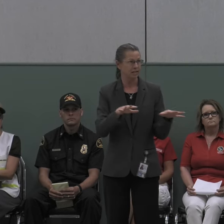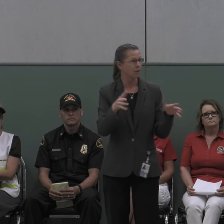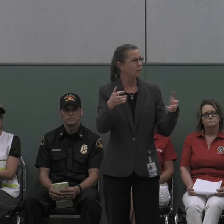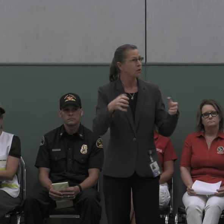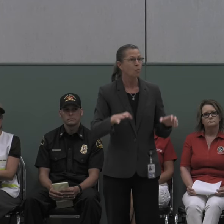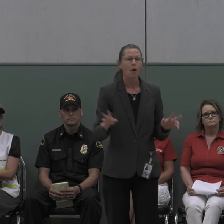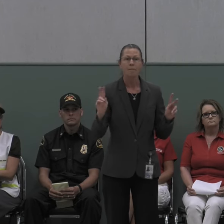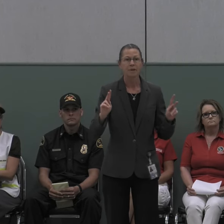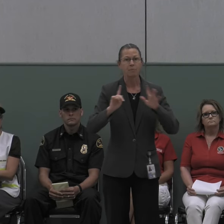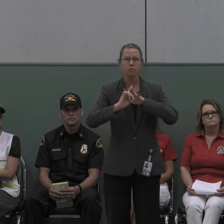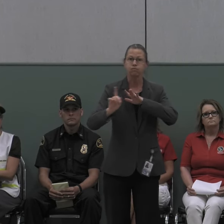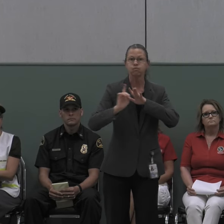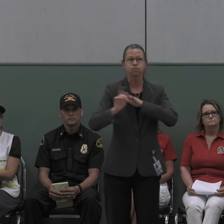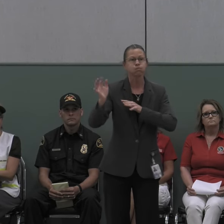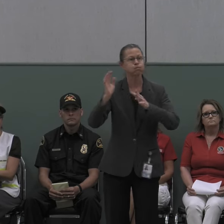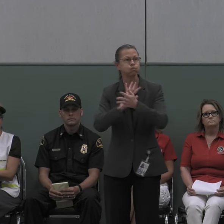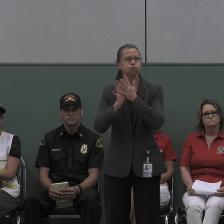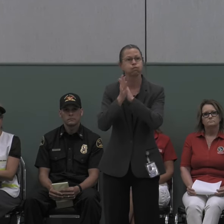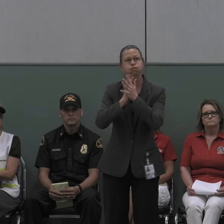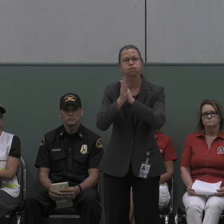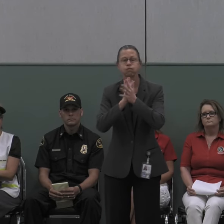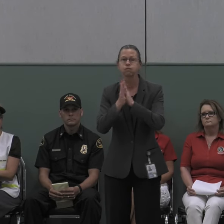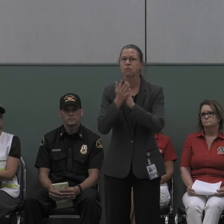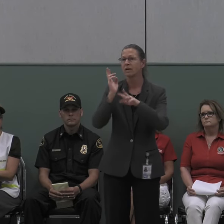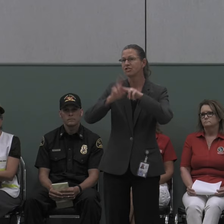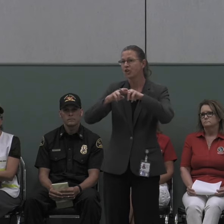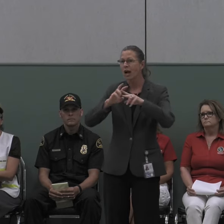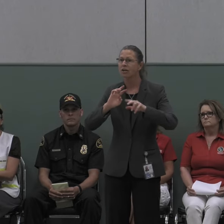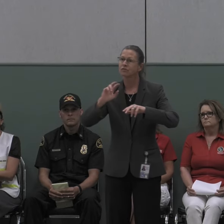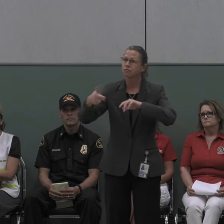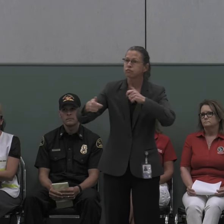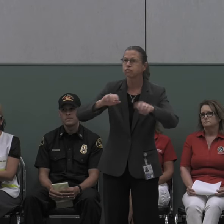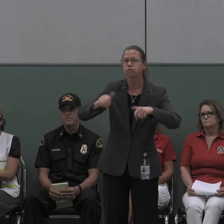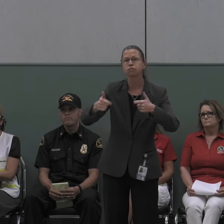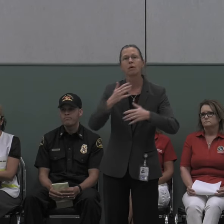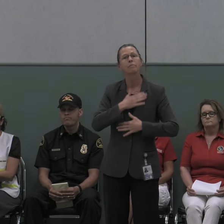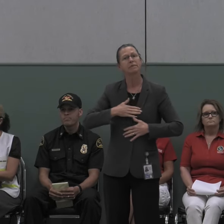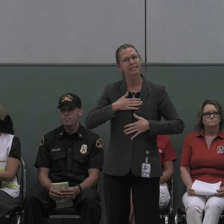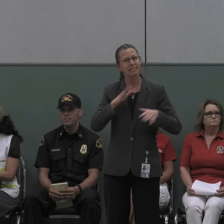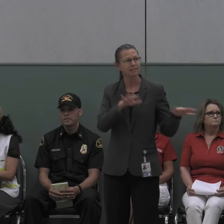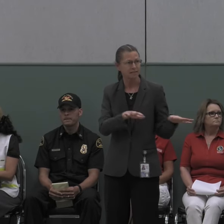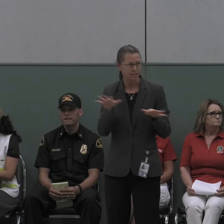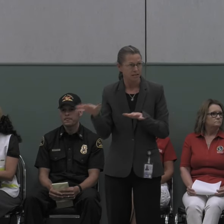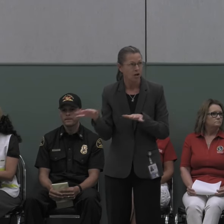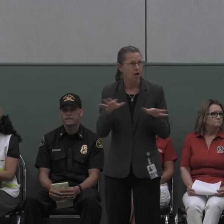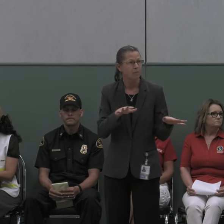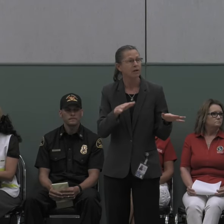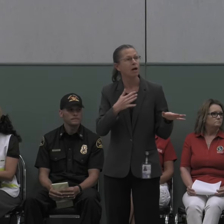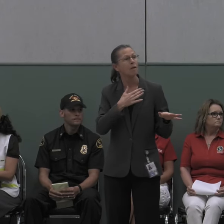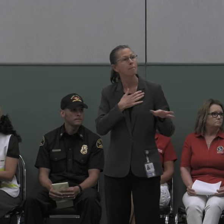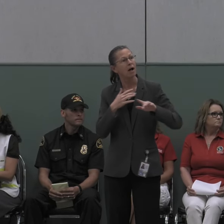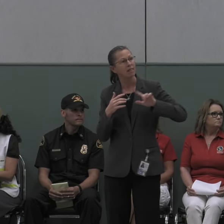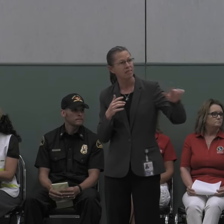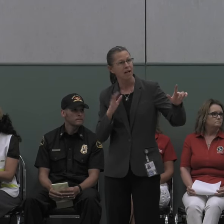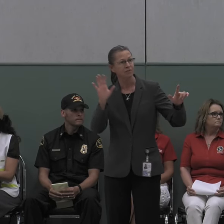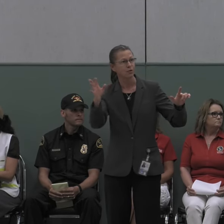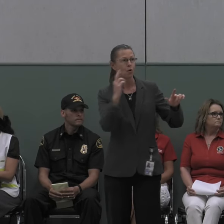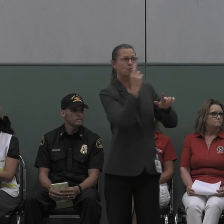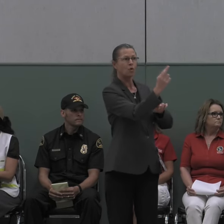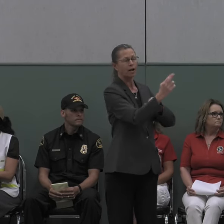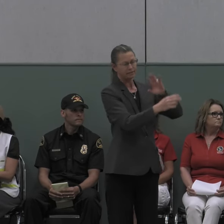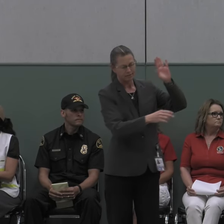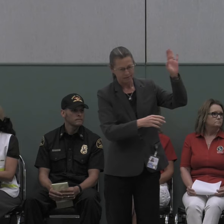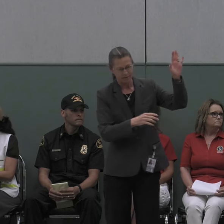chairs over the ground, and tripping people. Please go in an orderly fashion. On my left, your right, there's another exit right